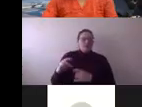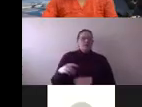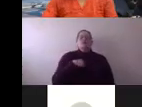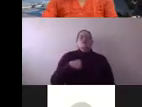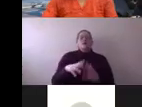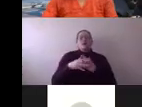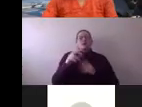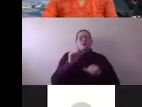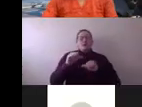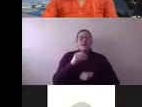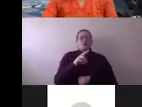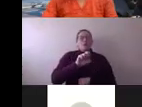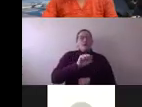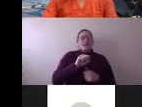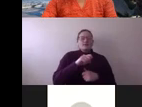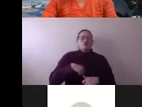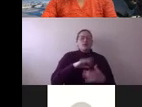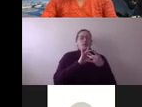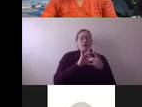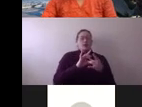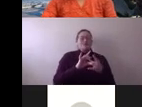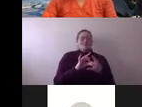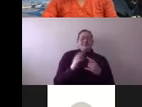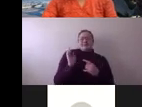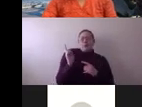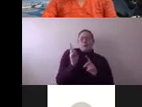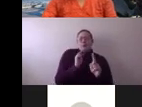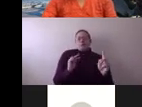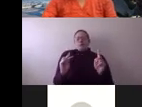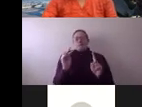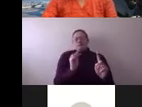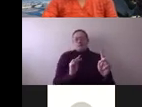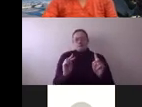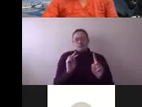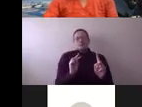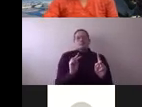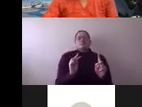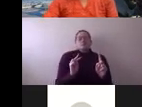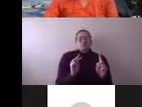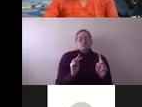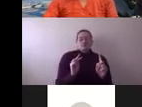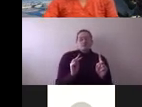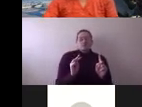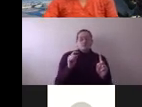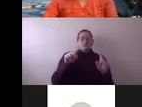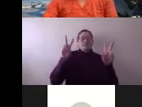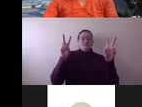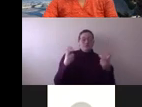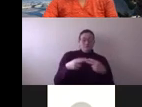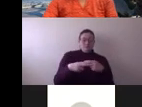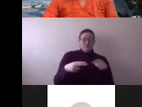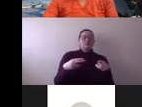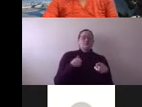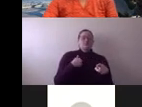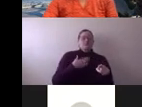American scientists and US-China relations from a historical perspective. So on this title slide, I have my